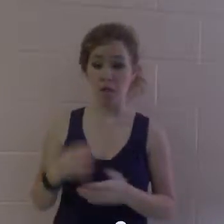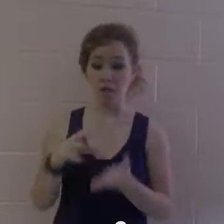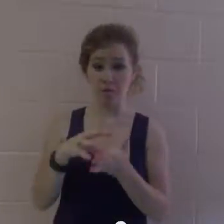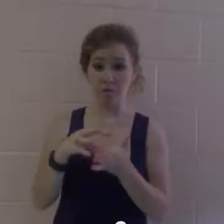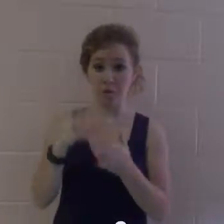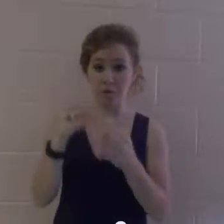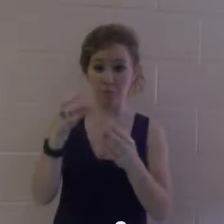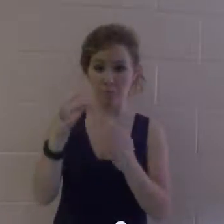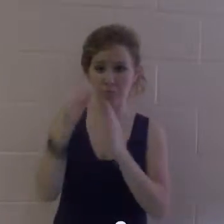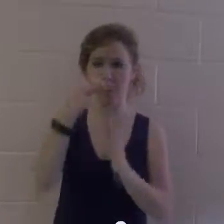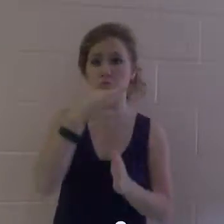on surviving.